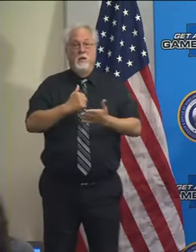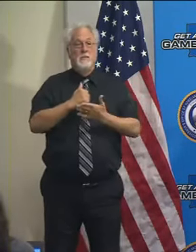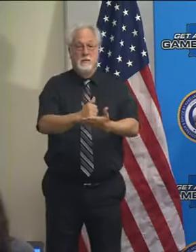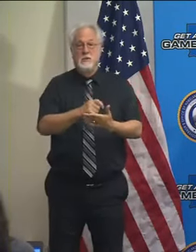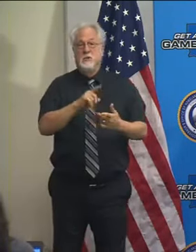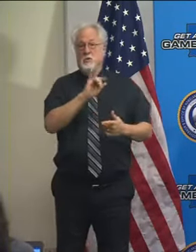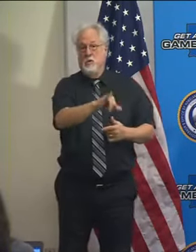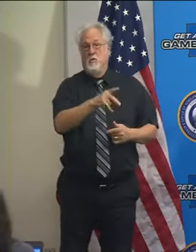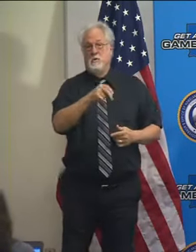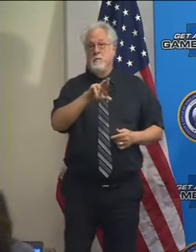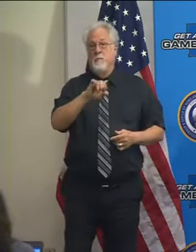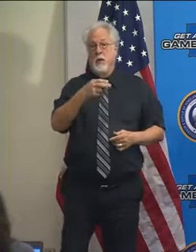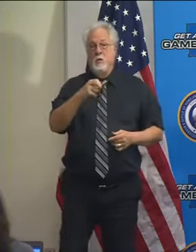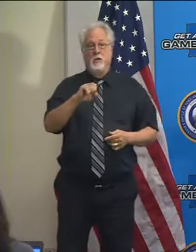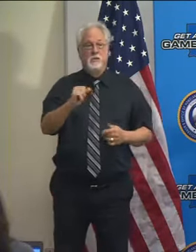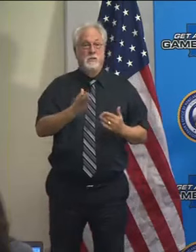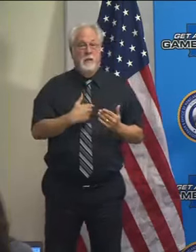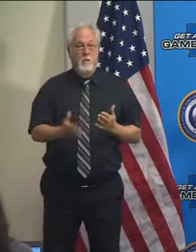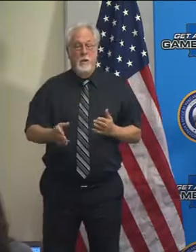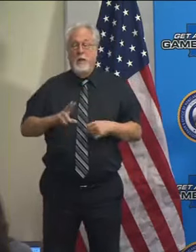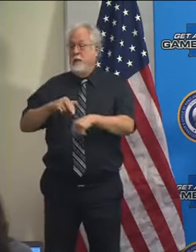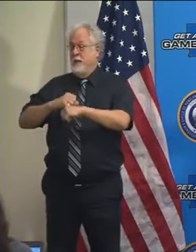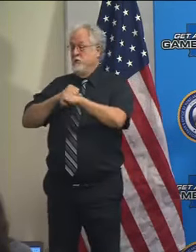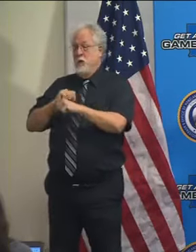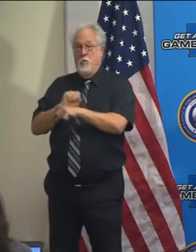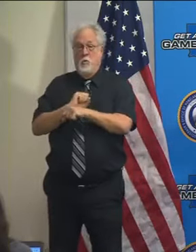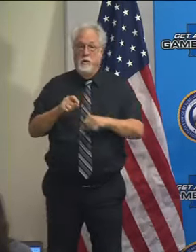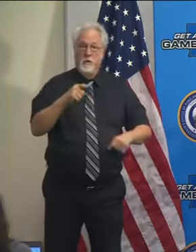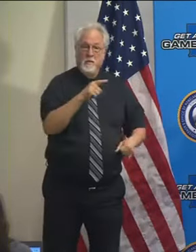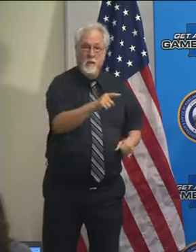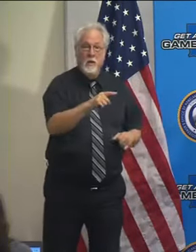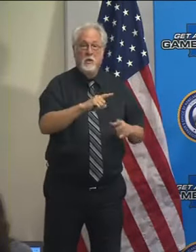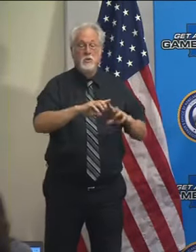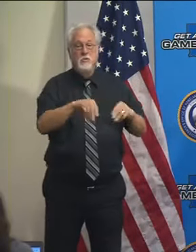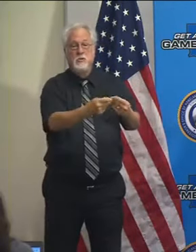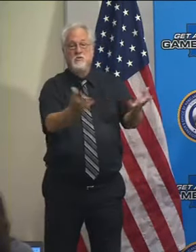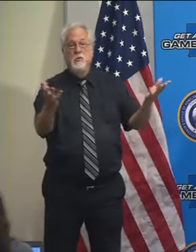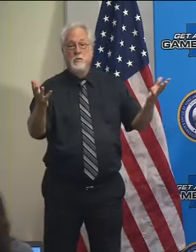those parishes. The National Guard is working in those parishes to distribute